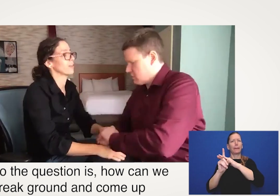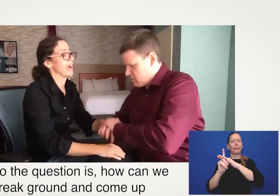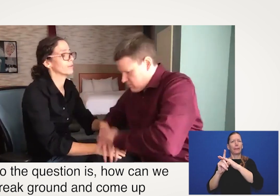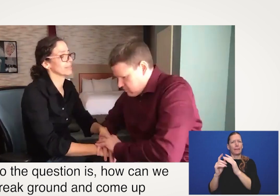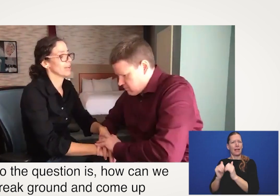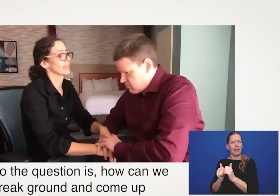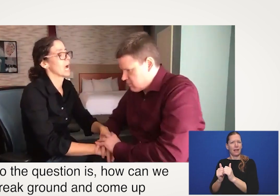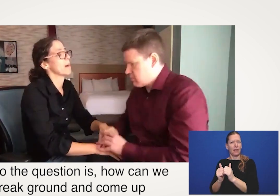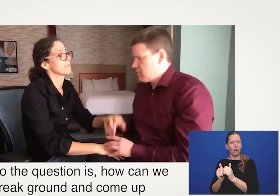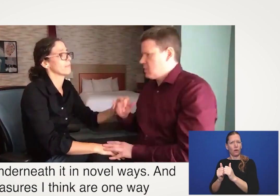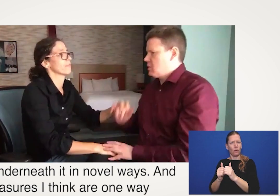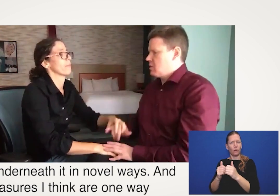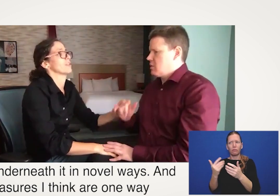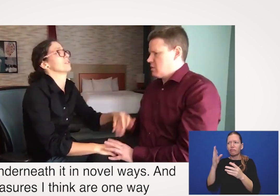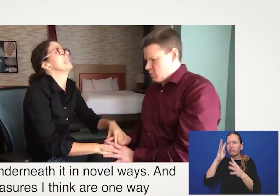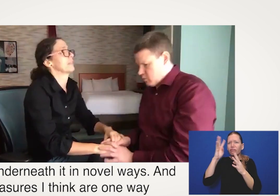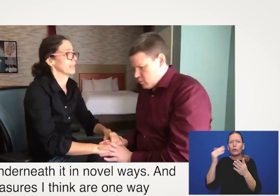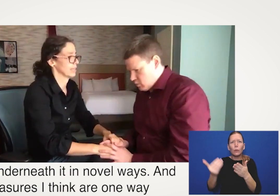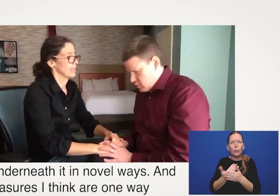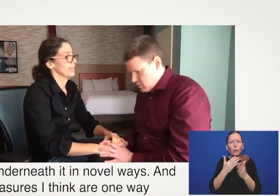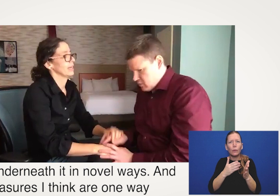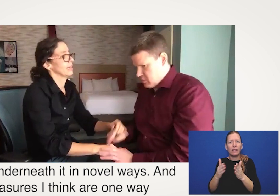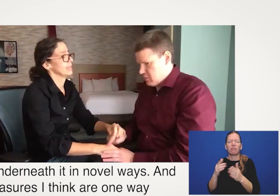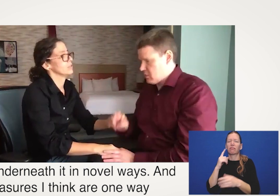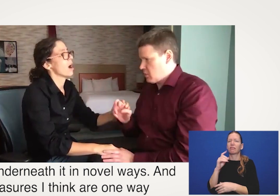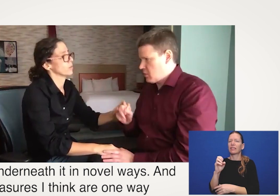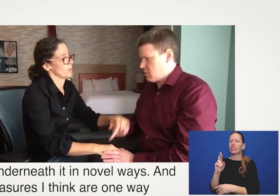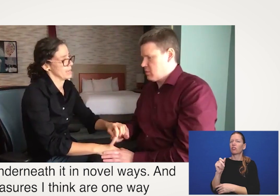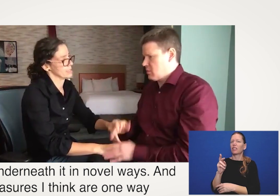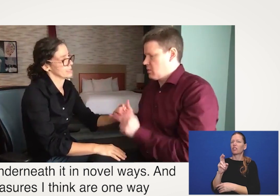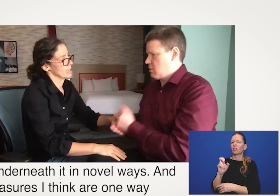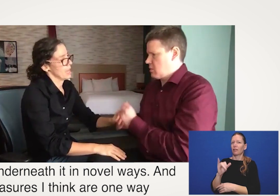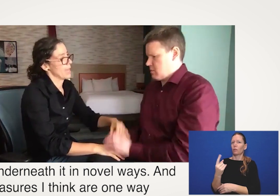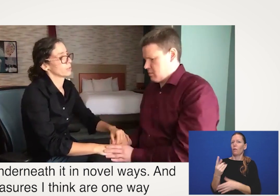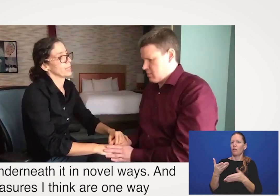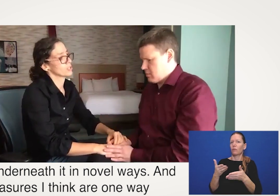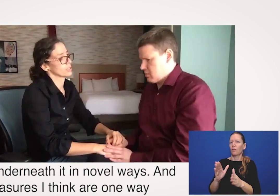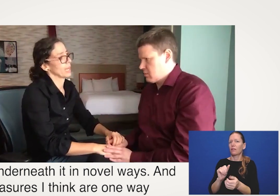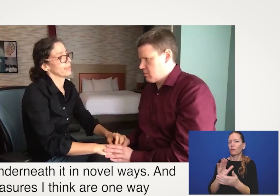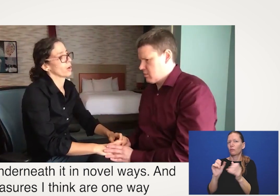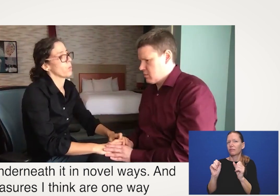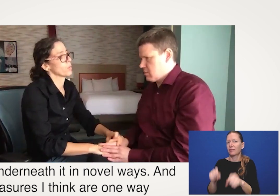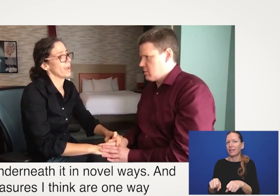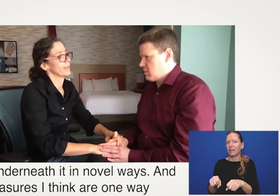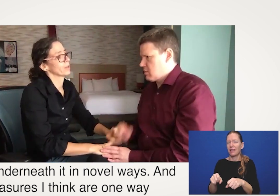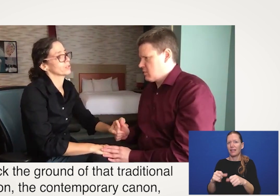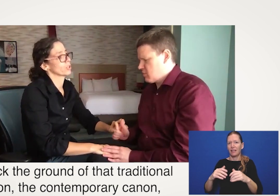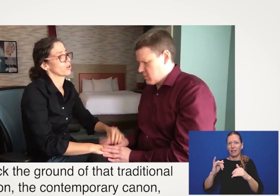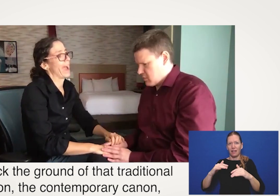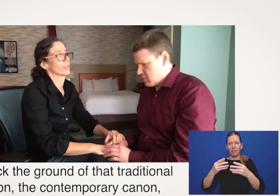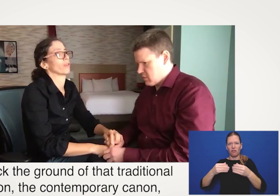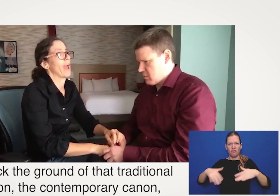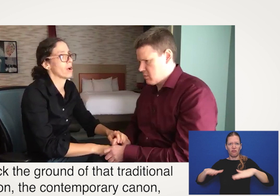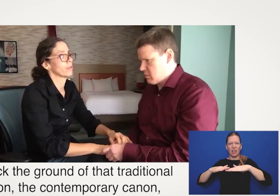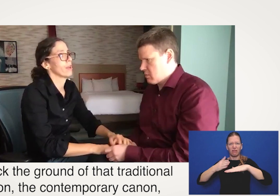break ground, and come up from underneath it in novel ways? And erasures, I think, are one way to